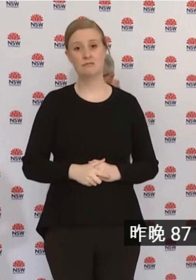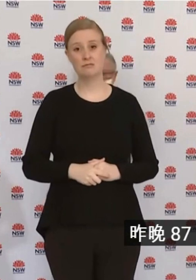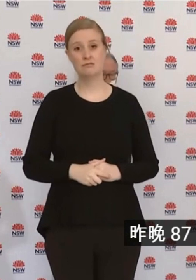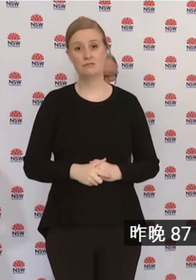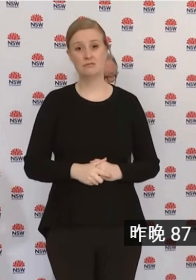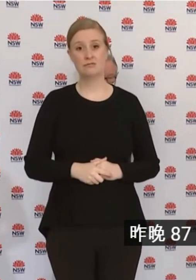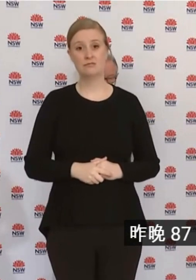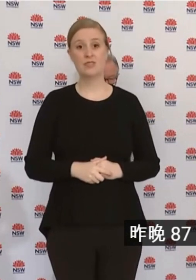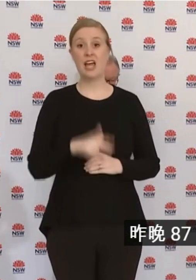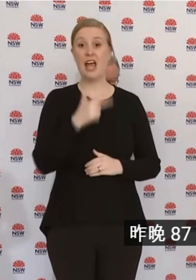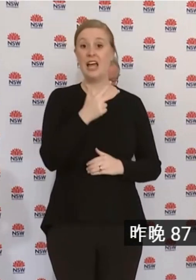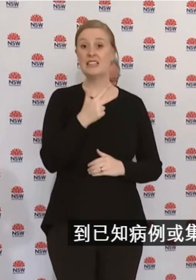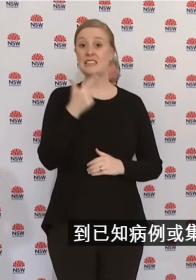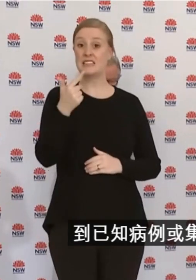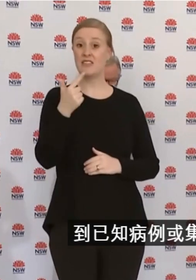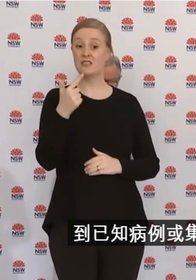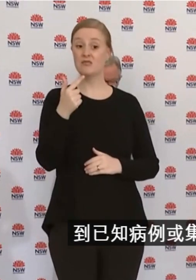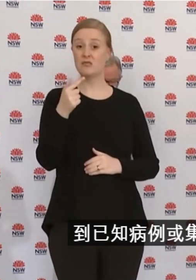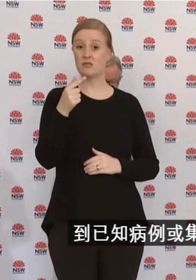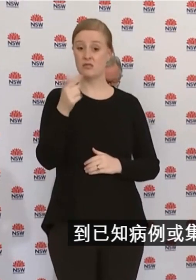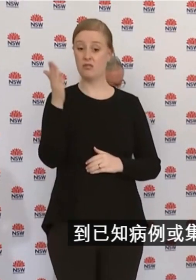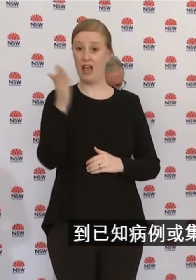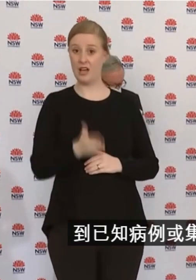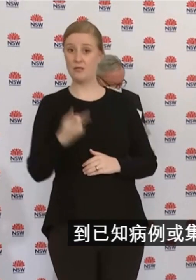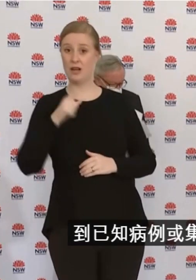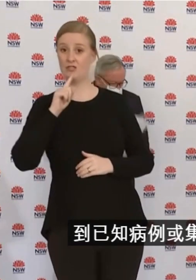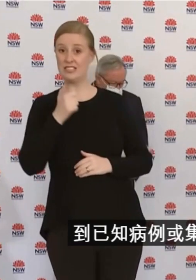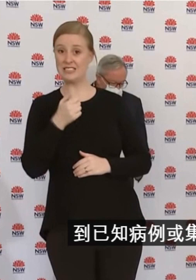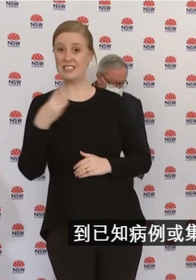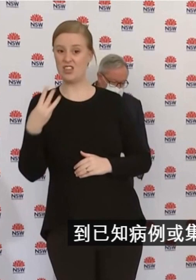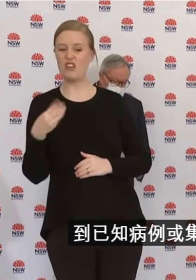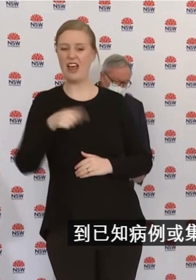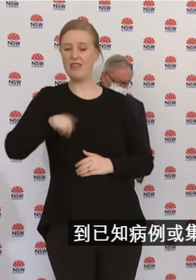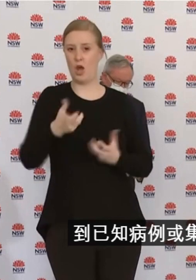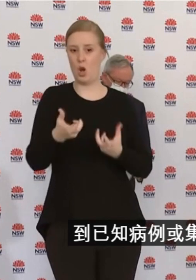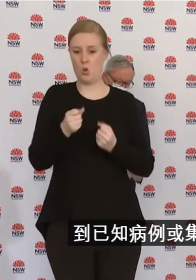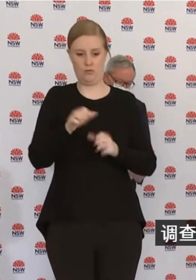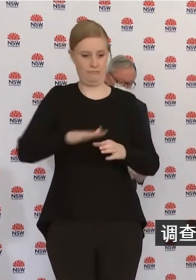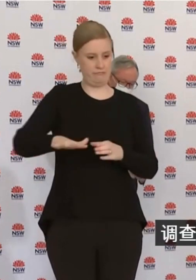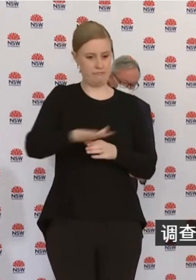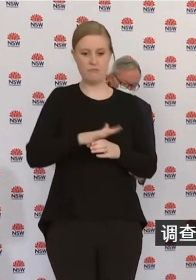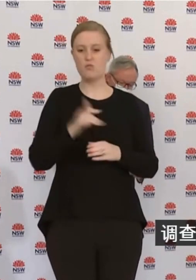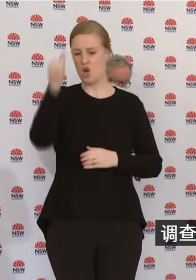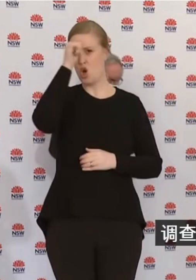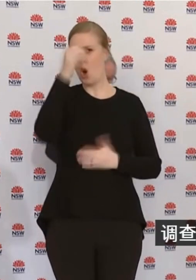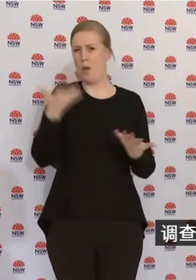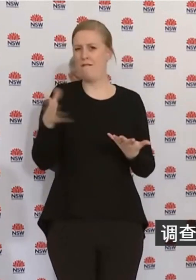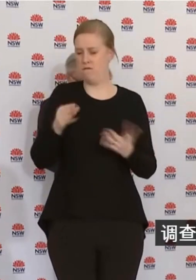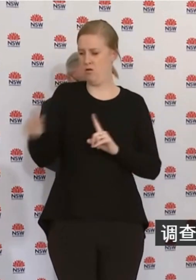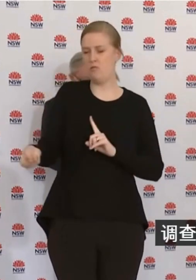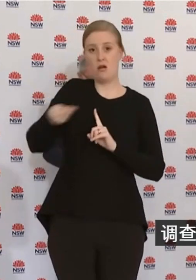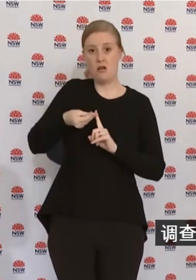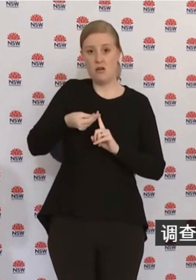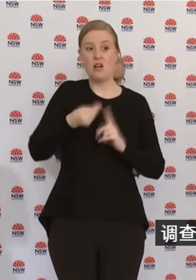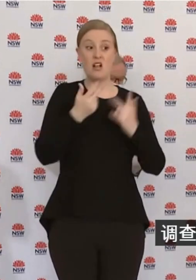87 of these locally acquired were linked to known cases or cluster, and the source of 42 remain under investigation. One